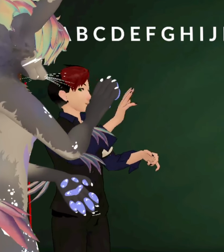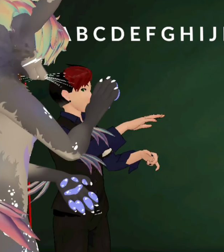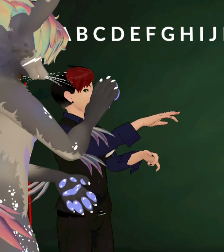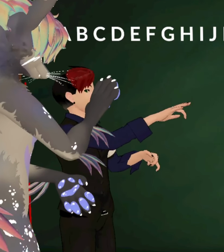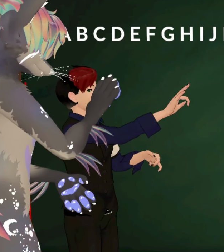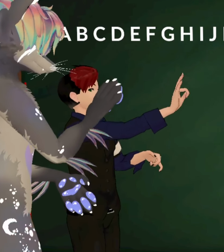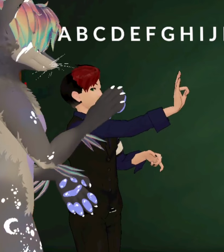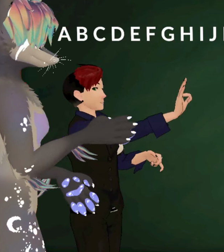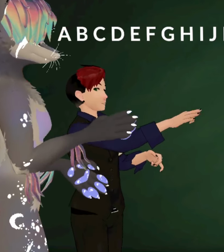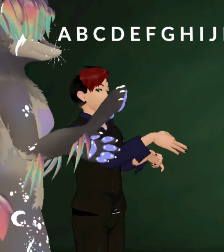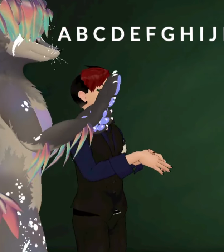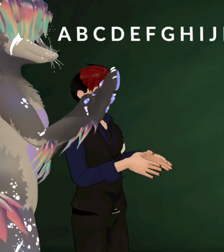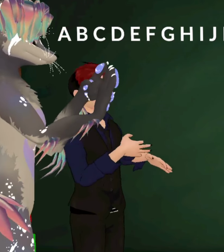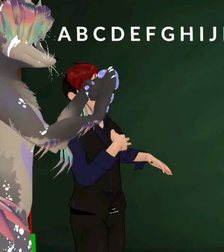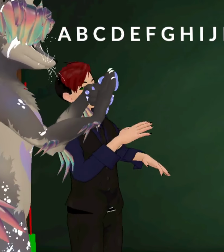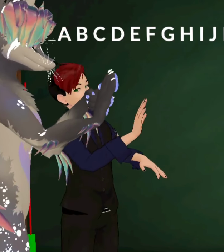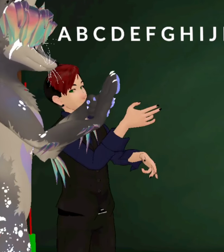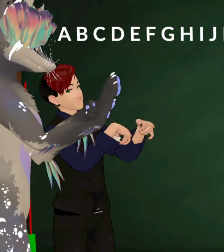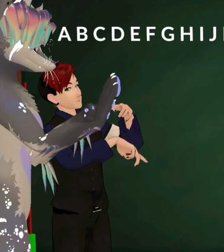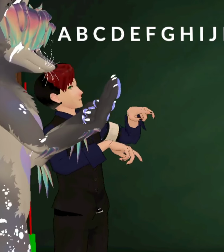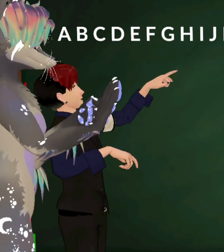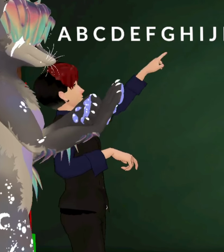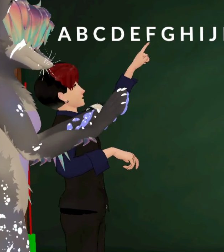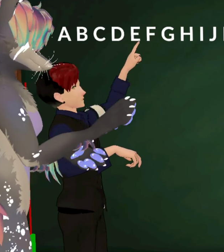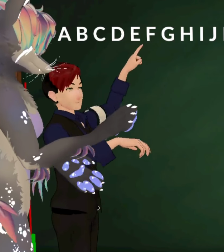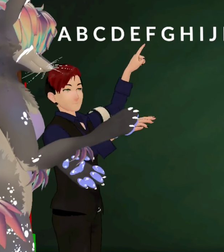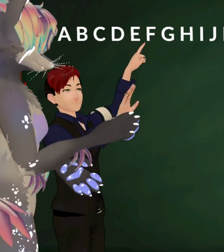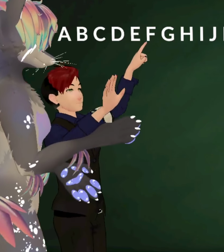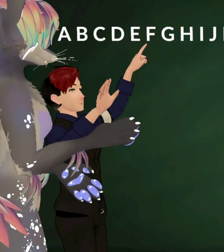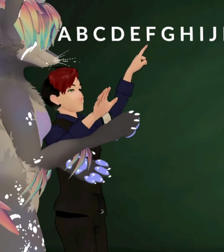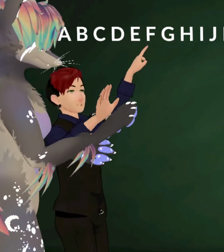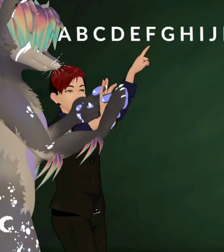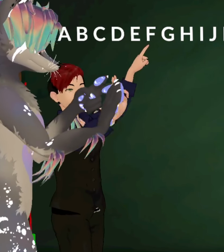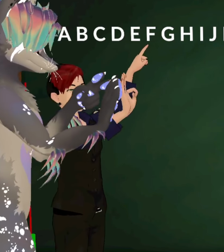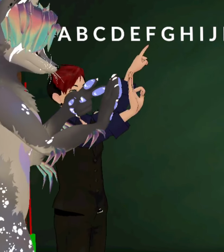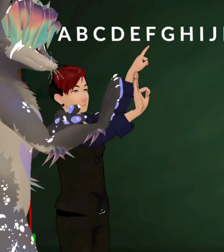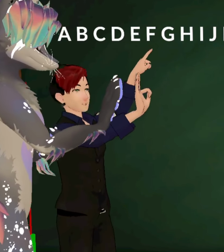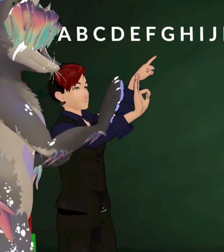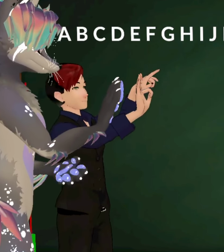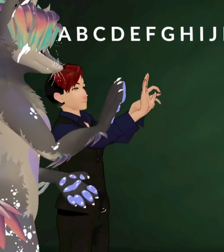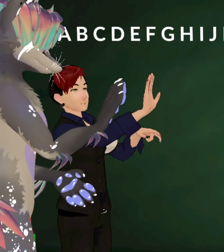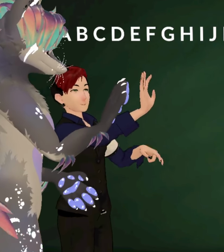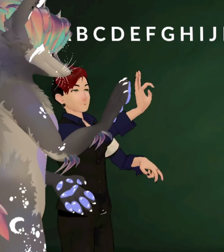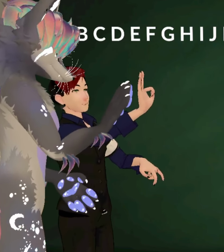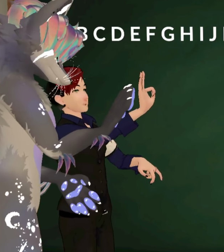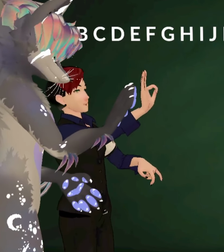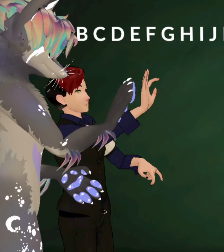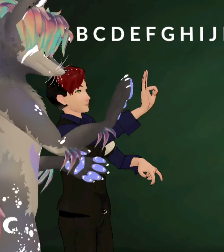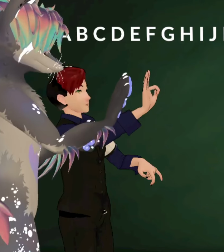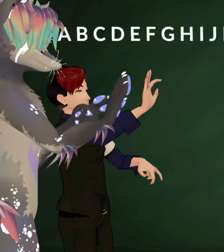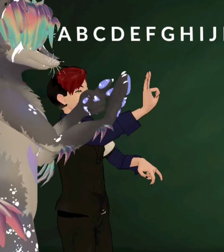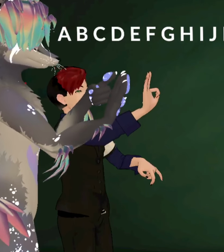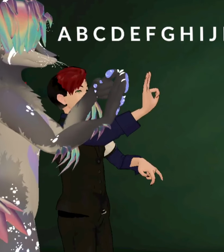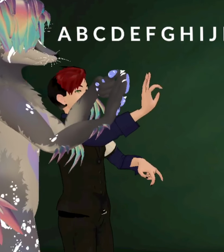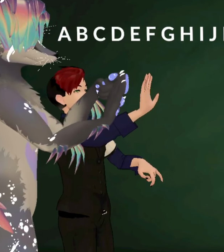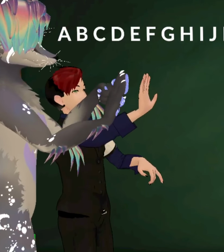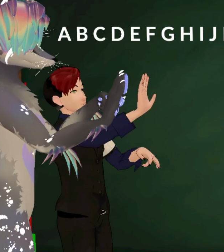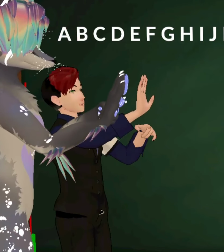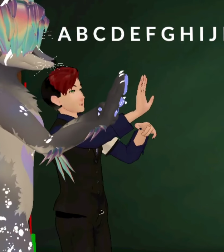Oh, yes. Okay, sorry. Back up. F for general VR. F, they can't do an F, so they have to